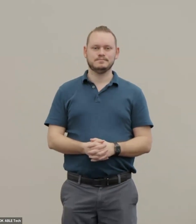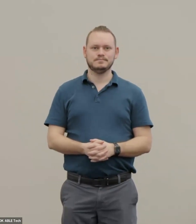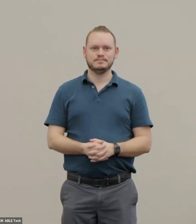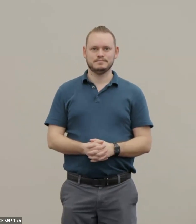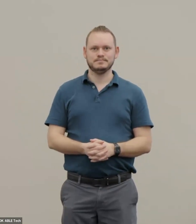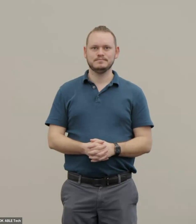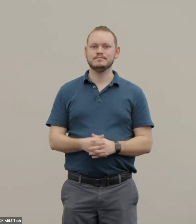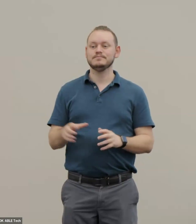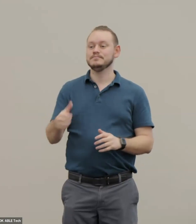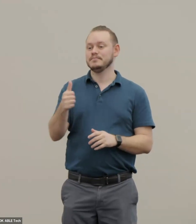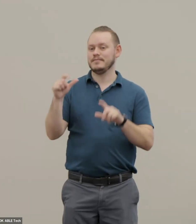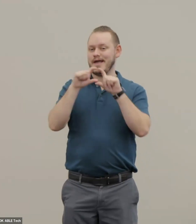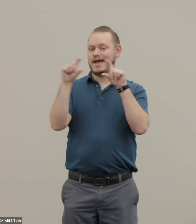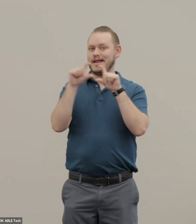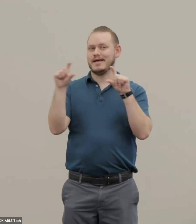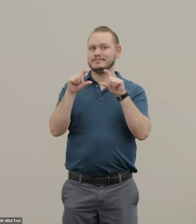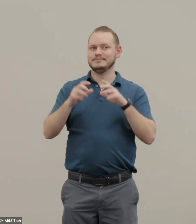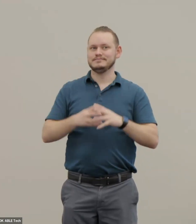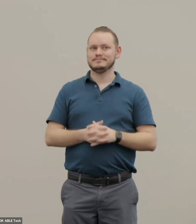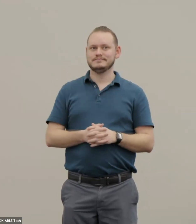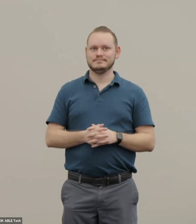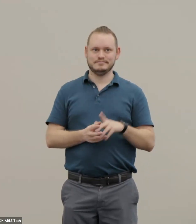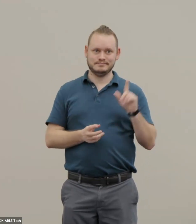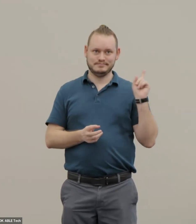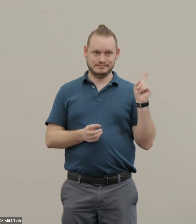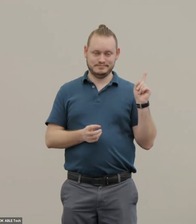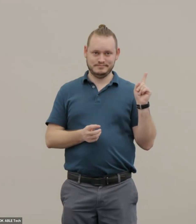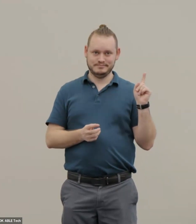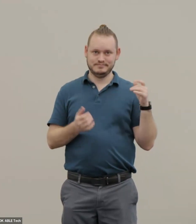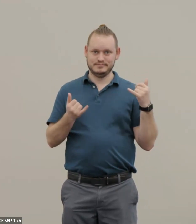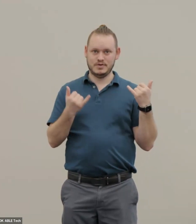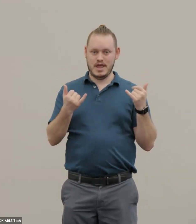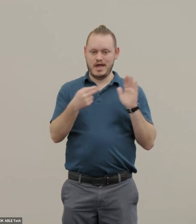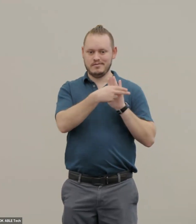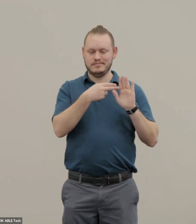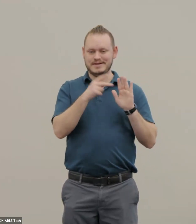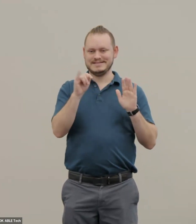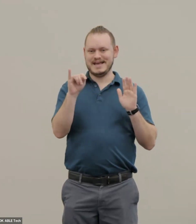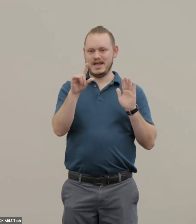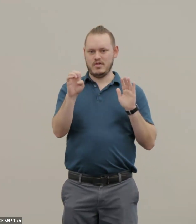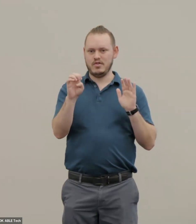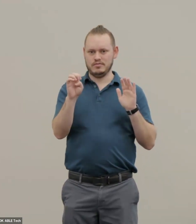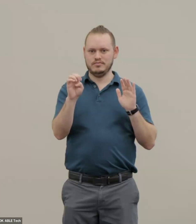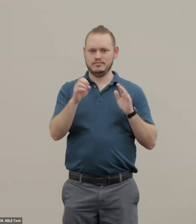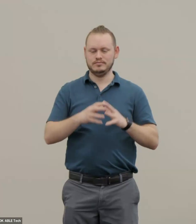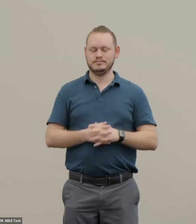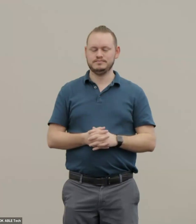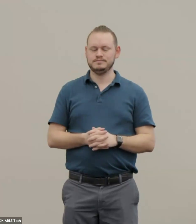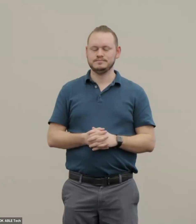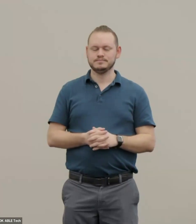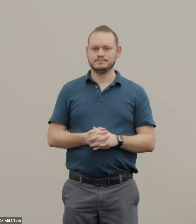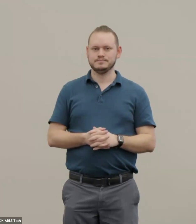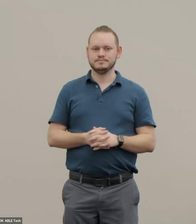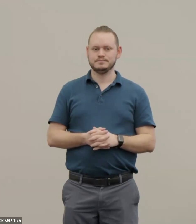Here's another heading, right? Now, this heading is currently mapped to title. Now, this was a